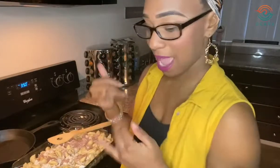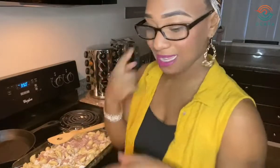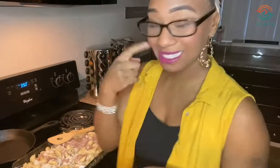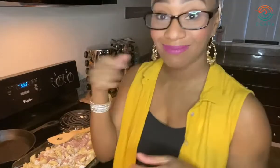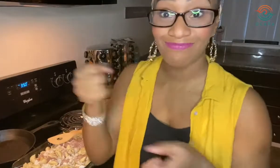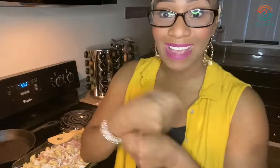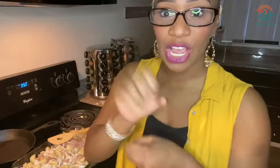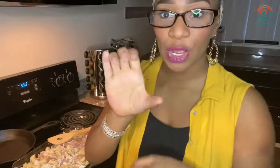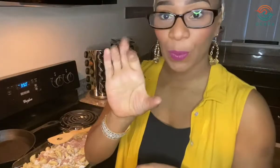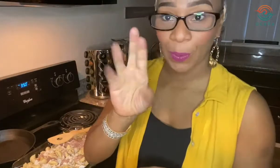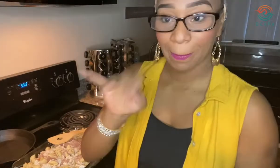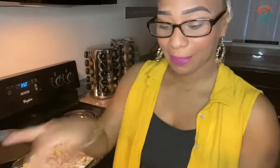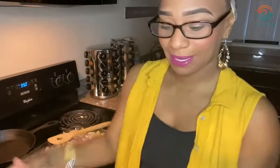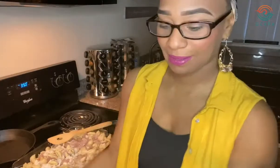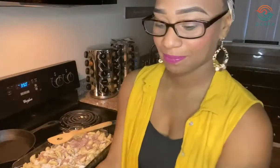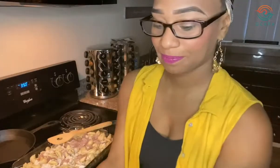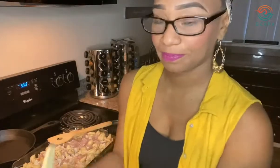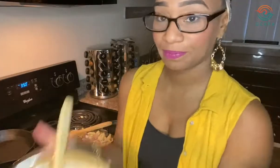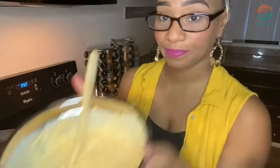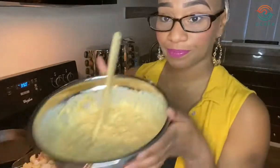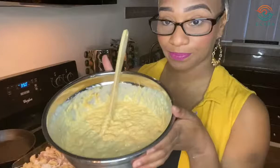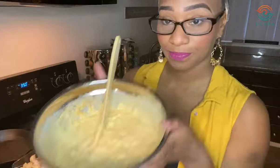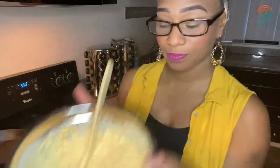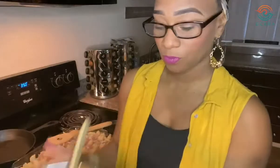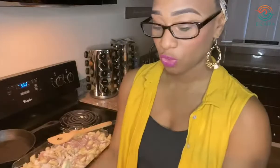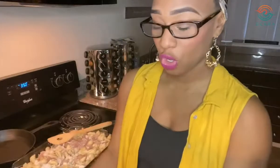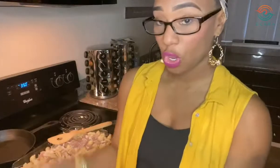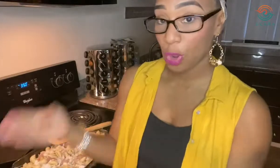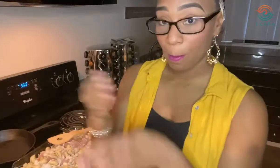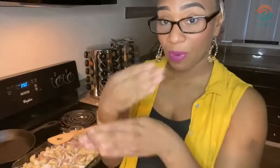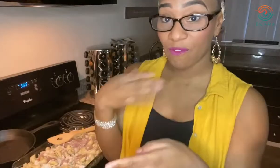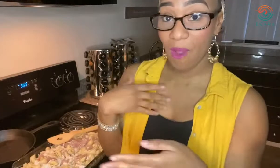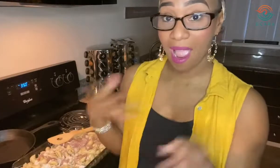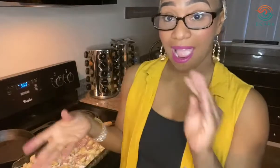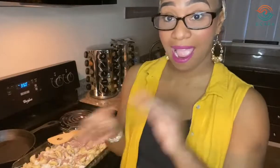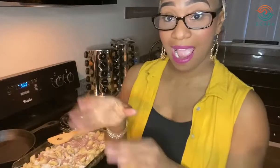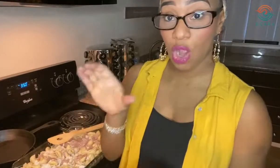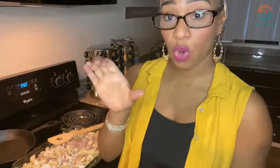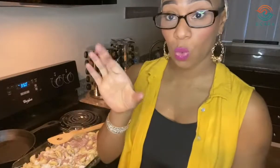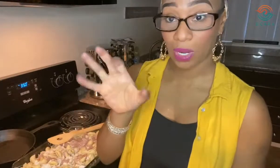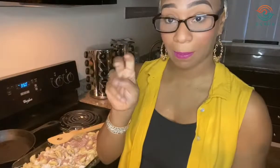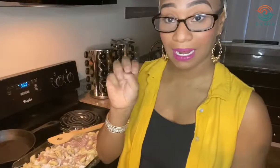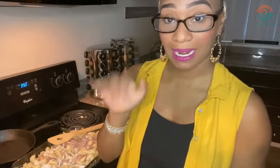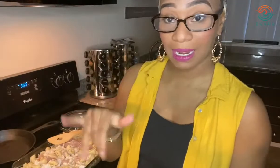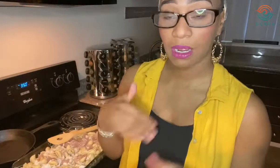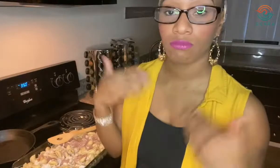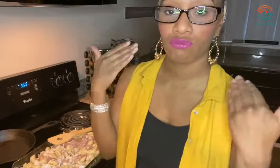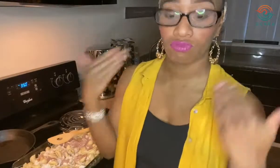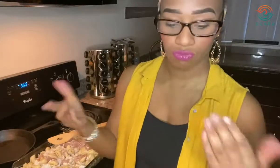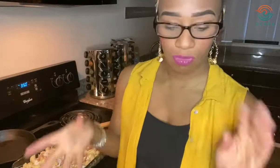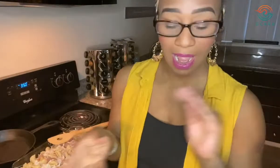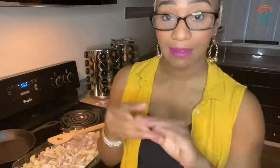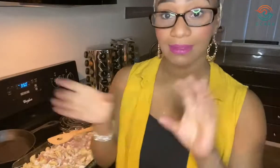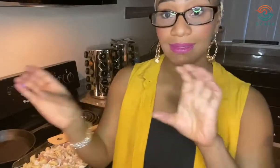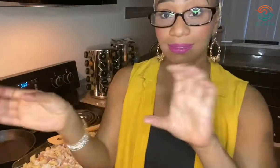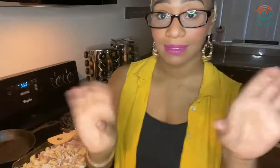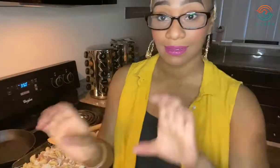Once we're done with this step, we'll move on to adding some seasonings to the bowl of our creamy cheese mixture.